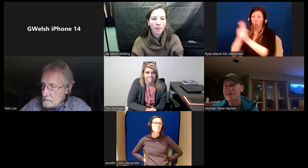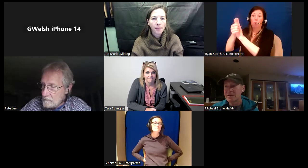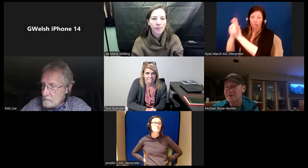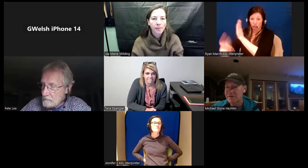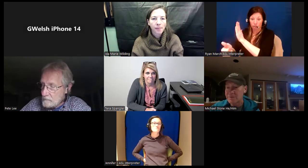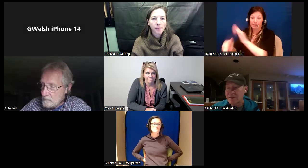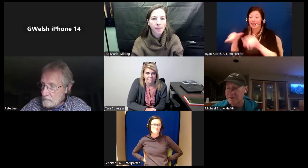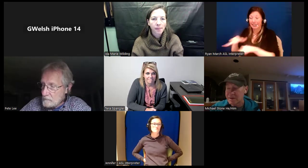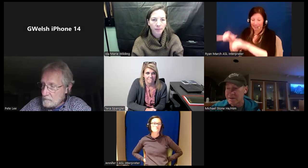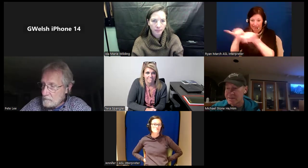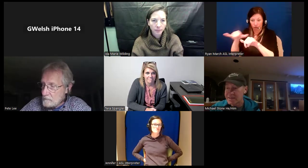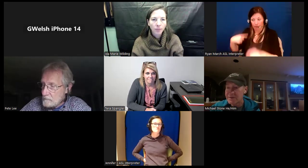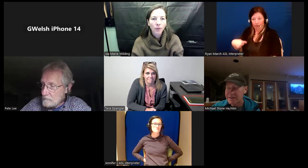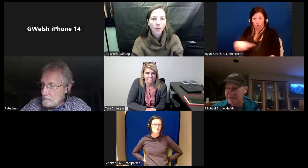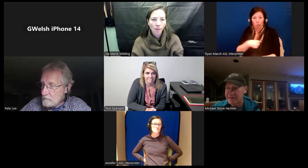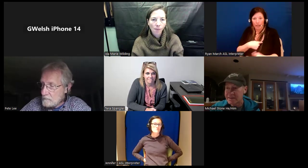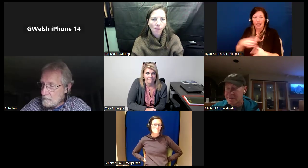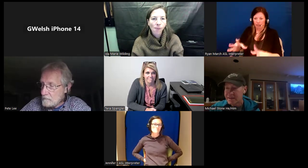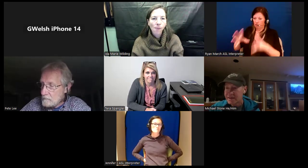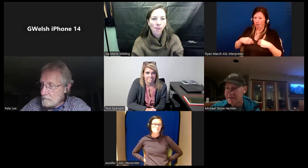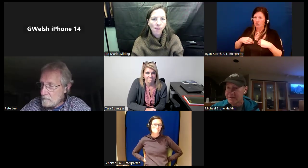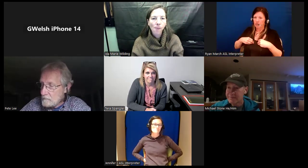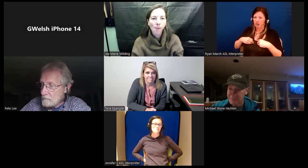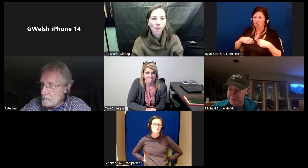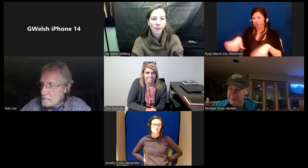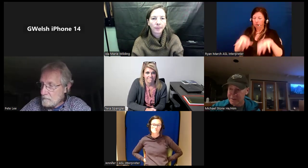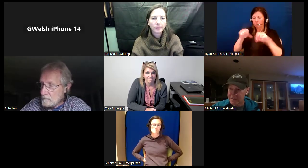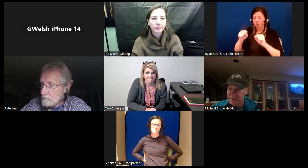standards that we adopted in